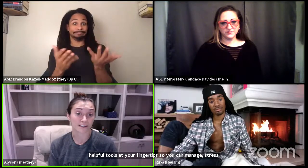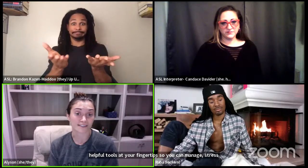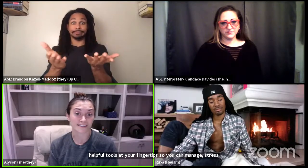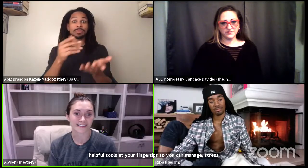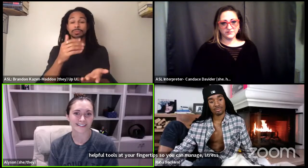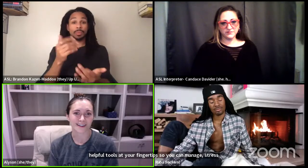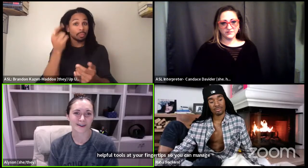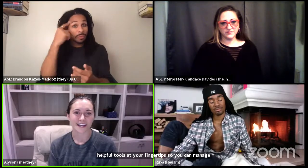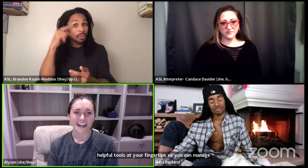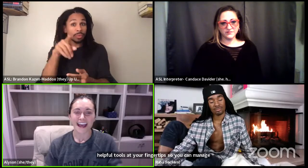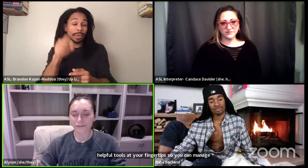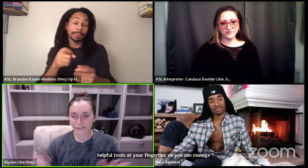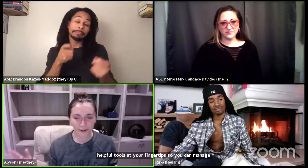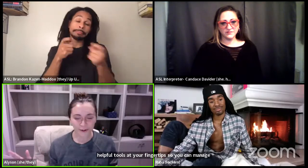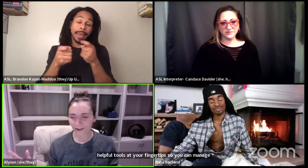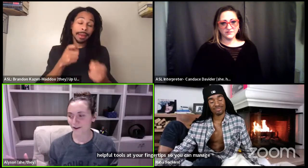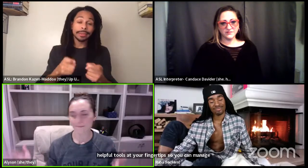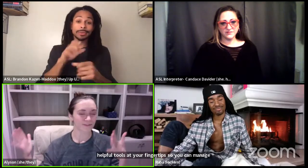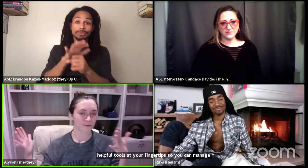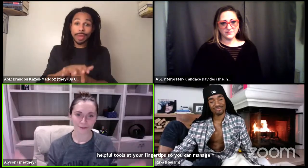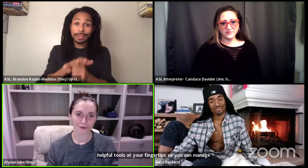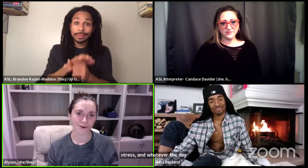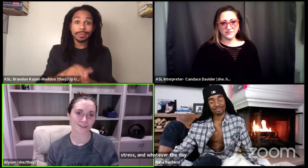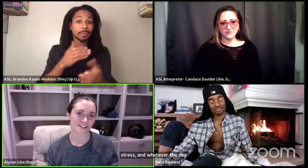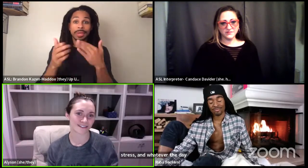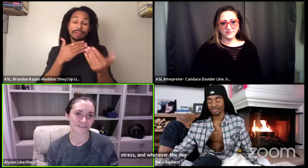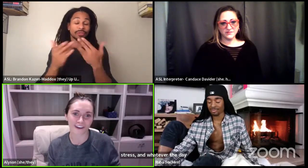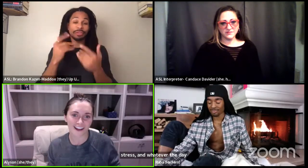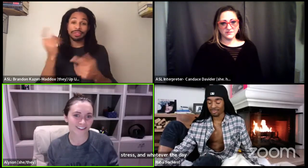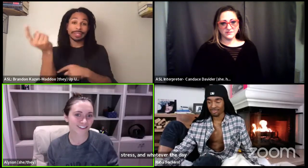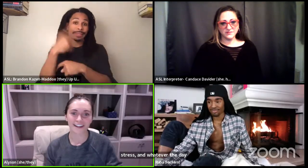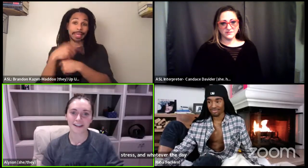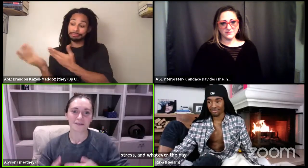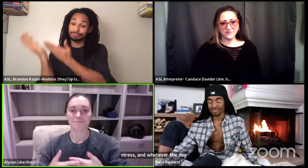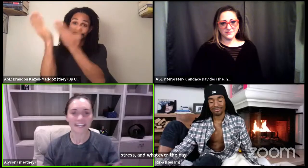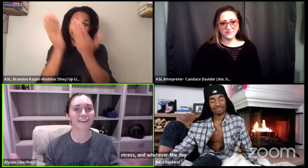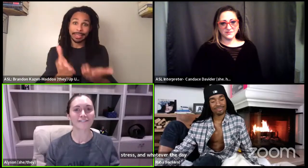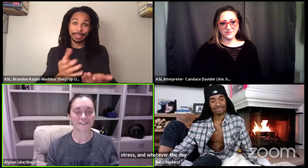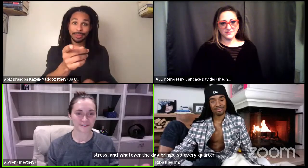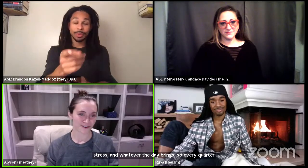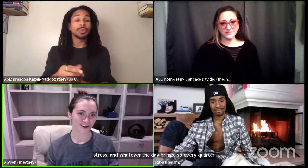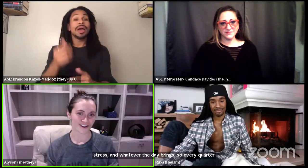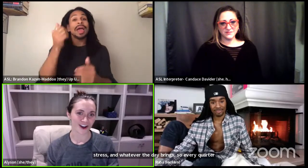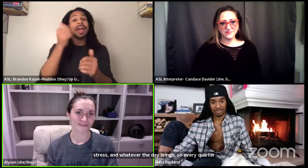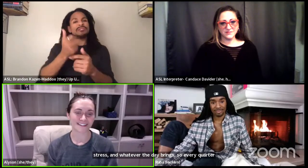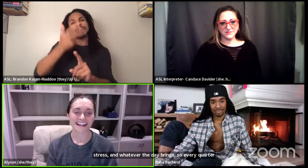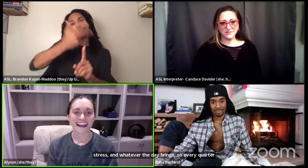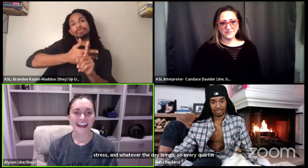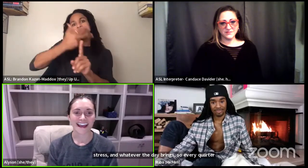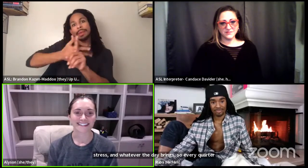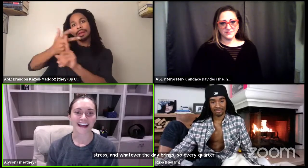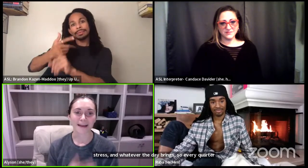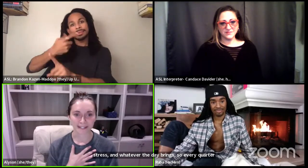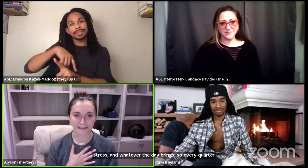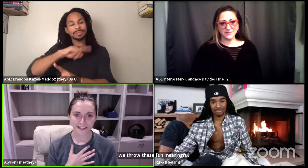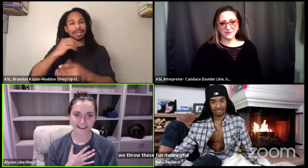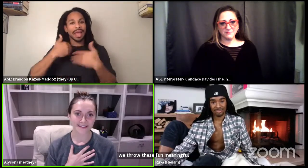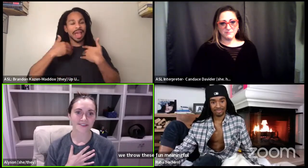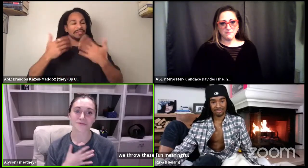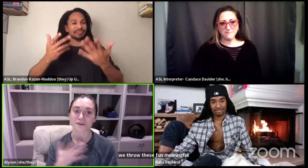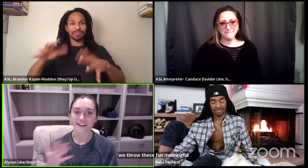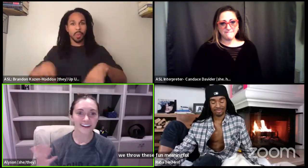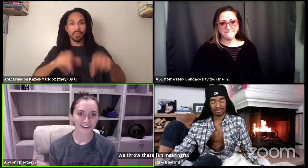day brings. So every quarter, we throw these fun, meaningful workshops, and I'm gonna